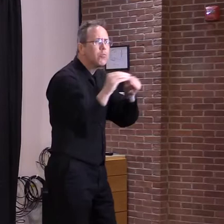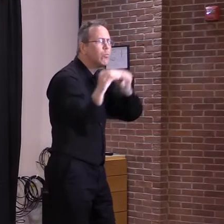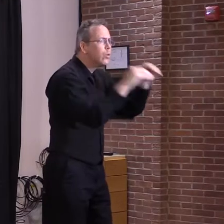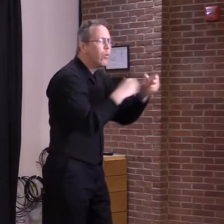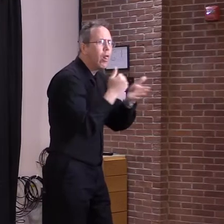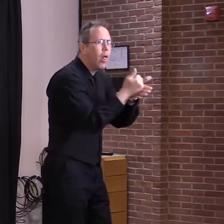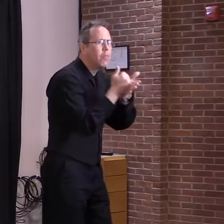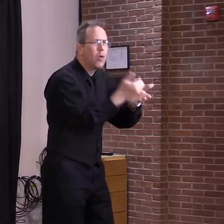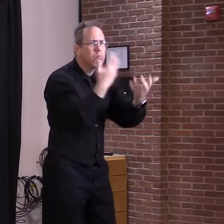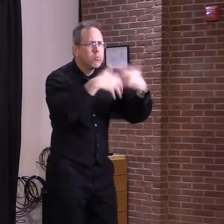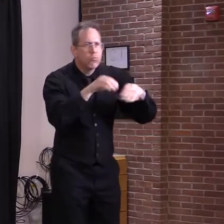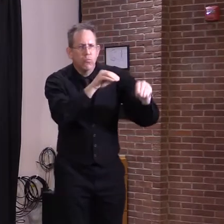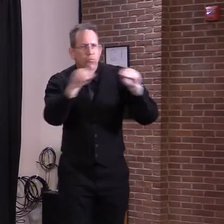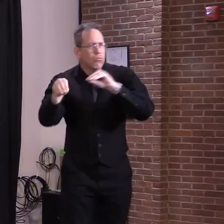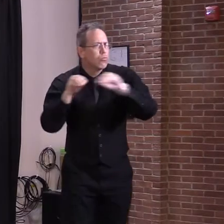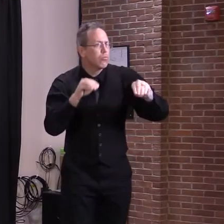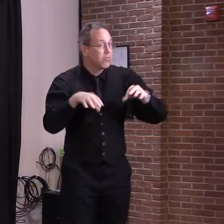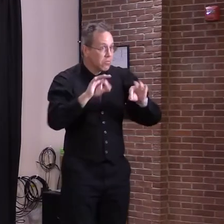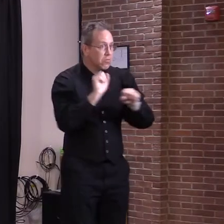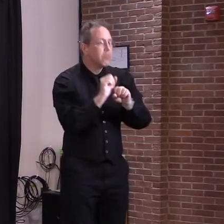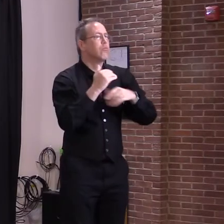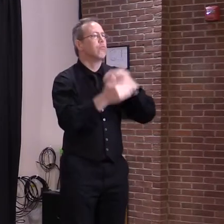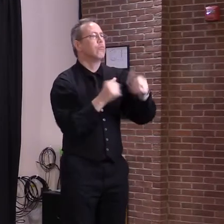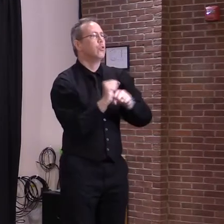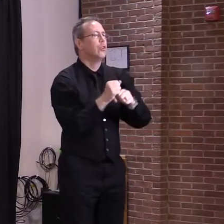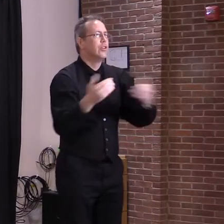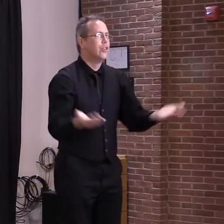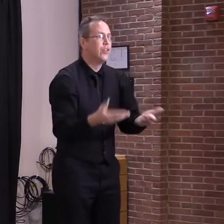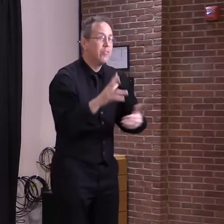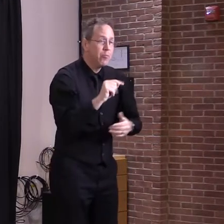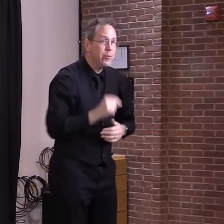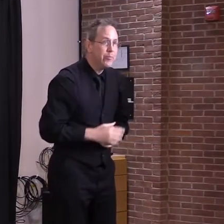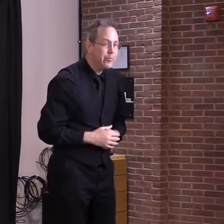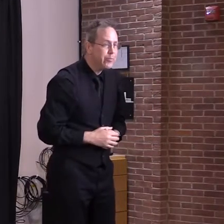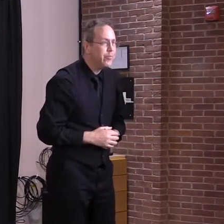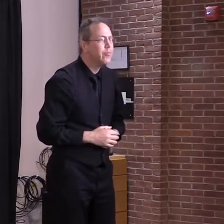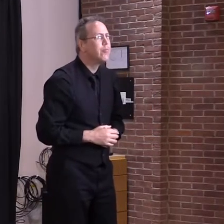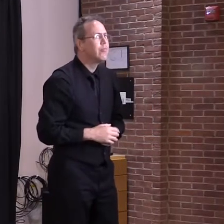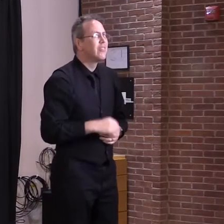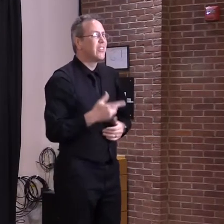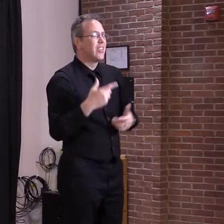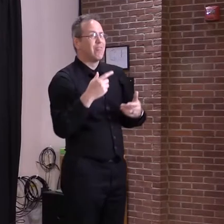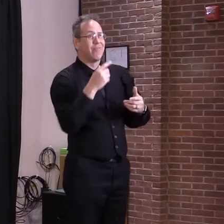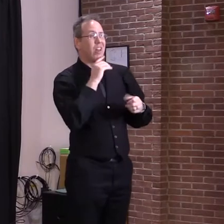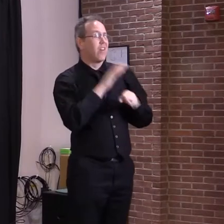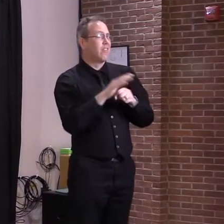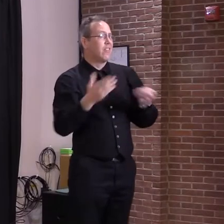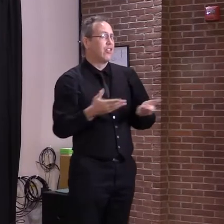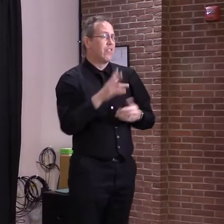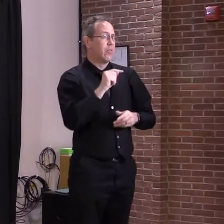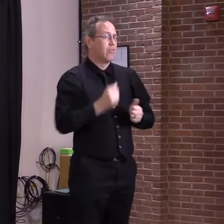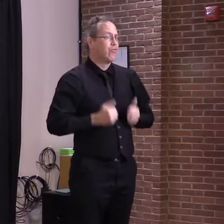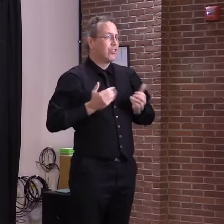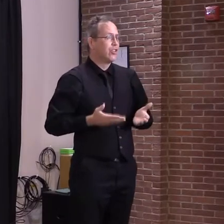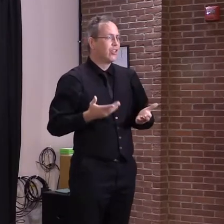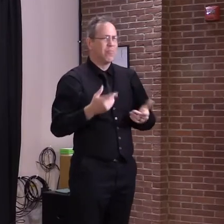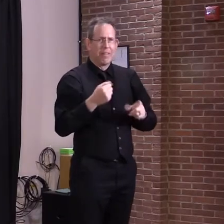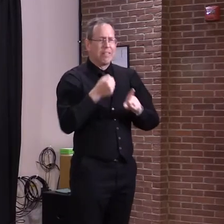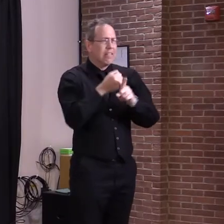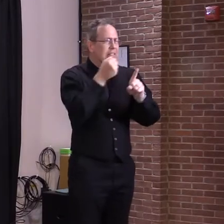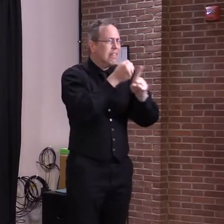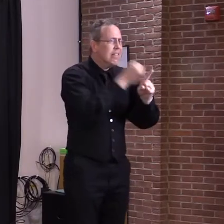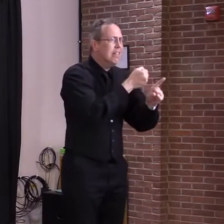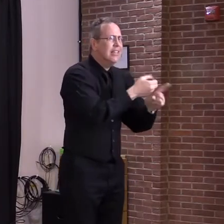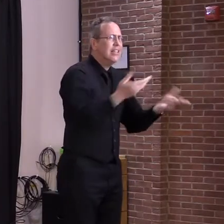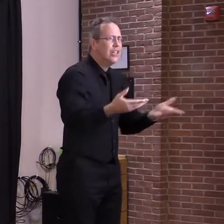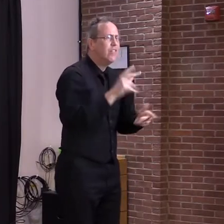social fabric of the town. The shortage of residents really, it impacts everything from tax rates to school funding